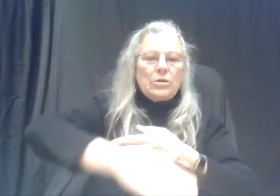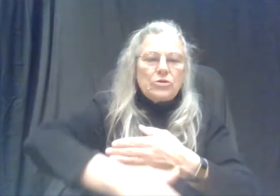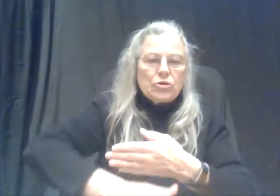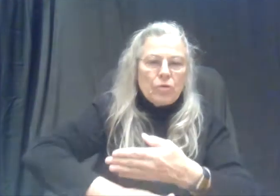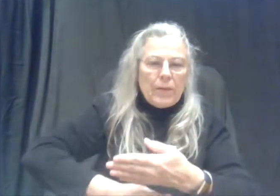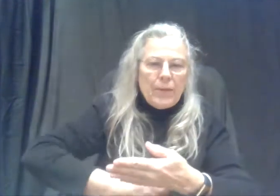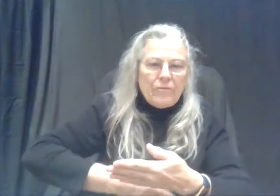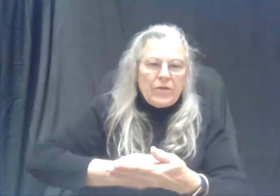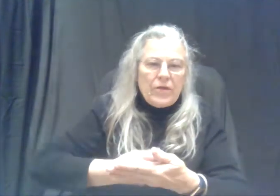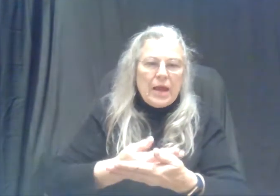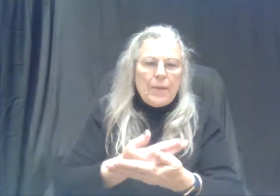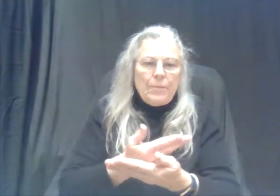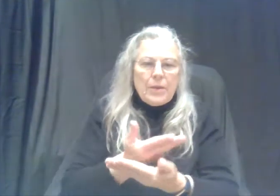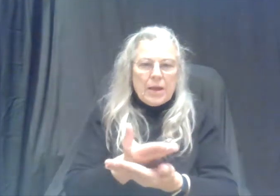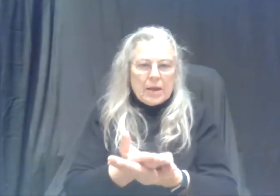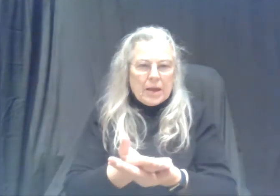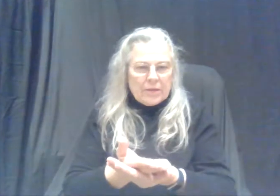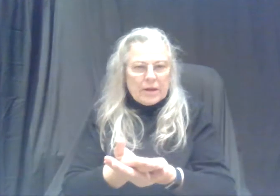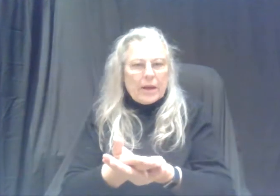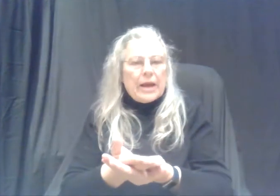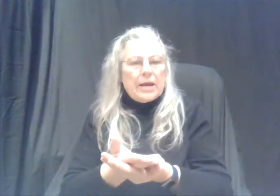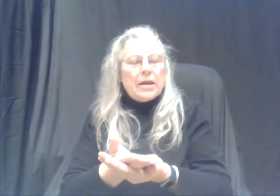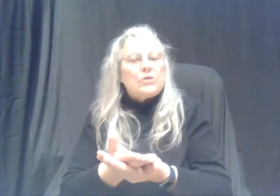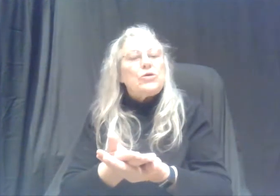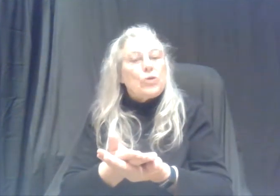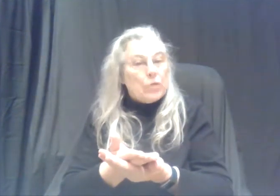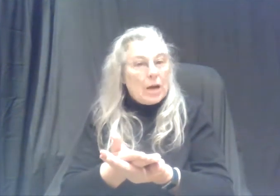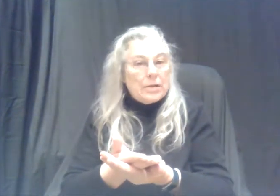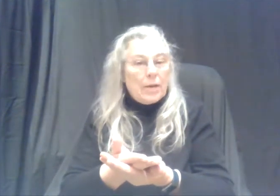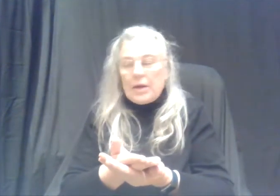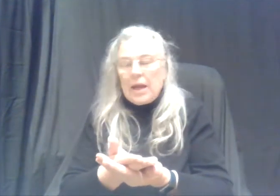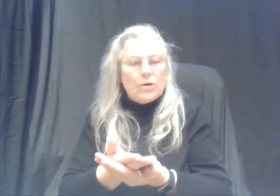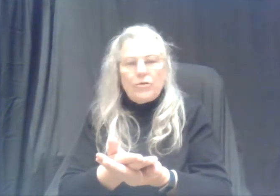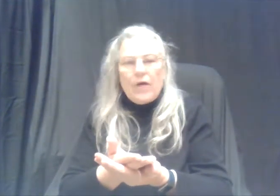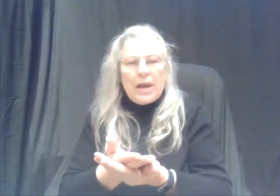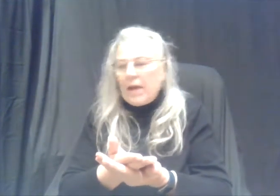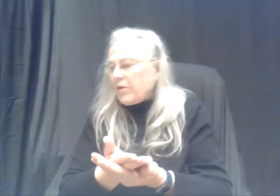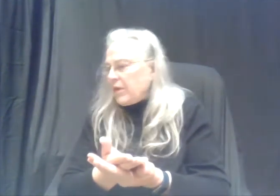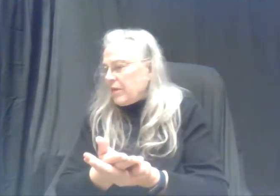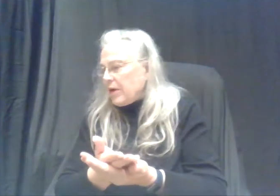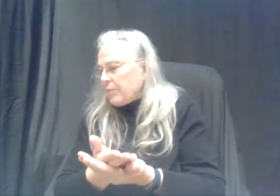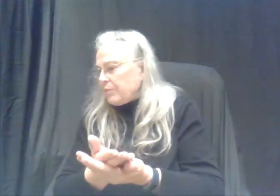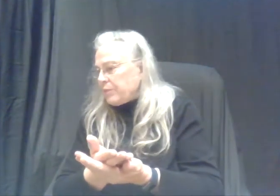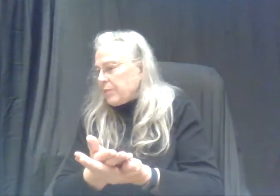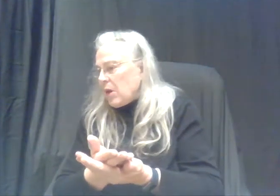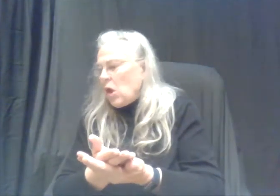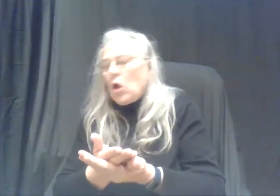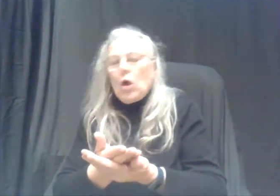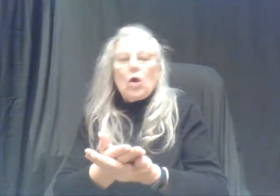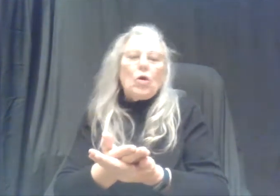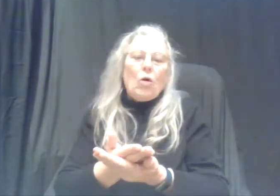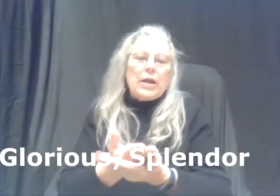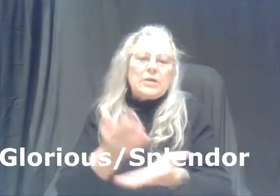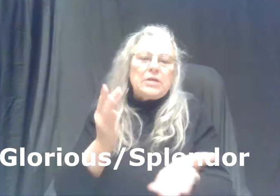scrape everything up, and then lay it into your non-dominant hand. You've got everything there. Glorious. If